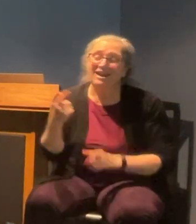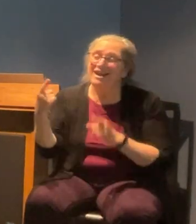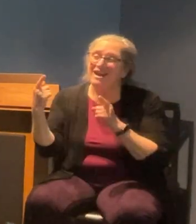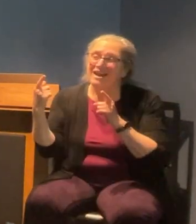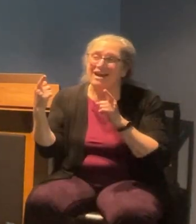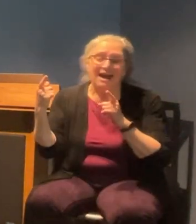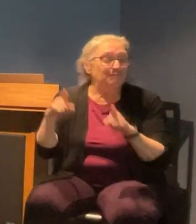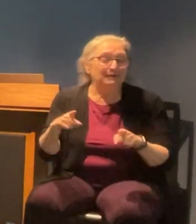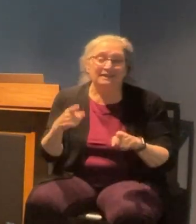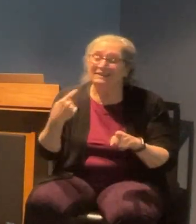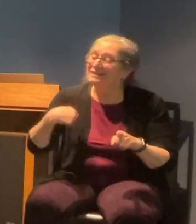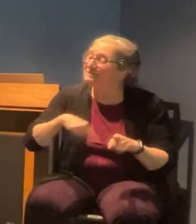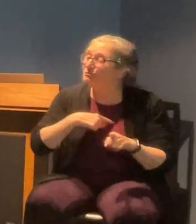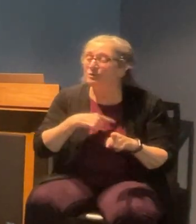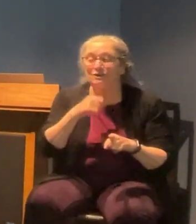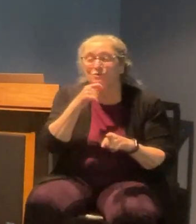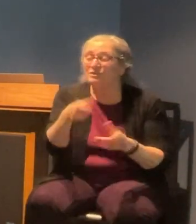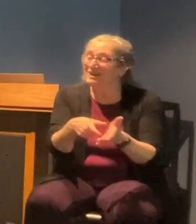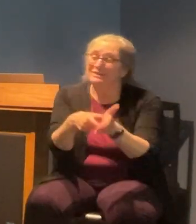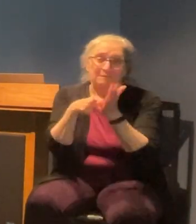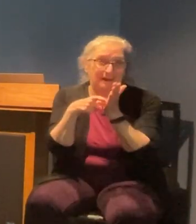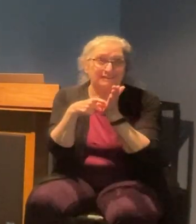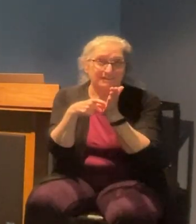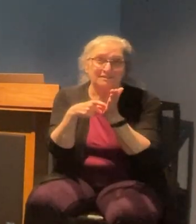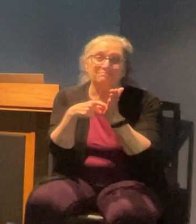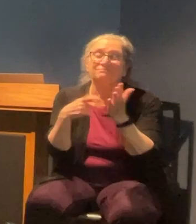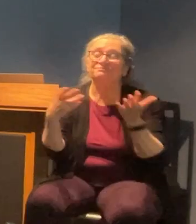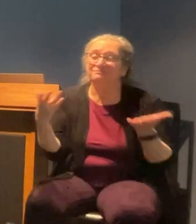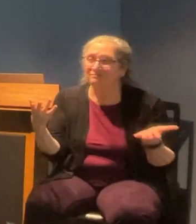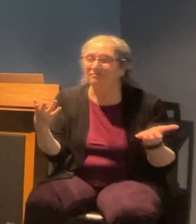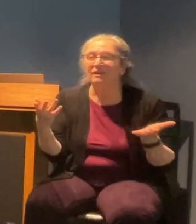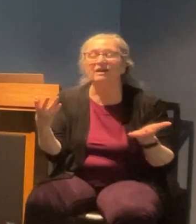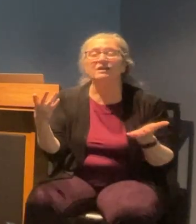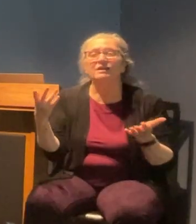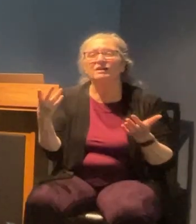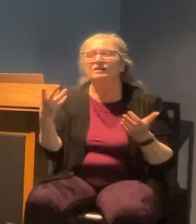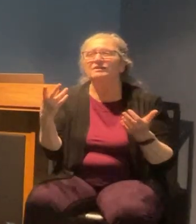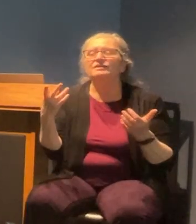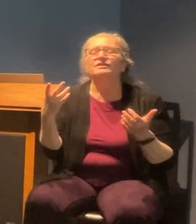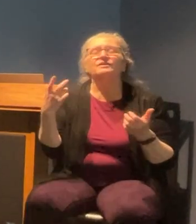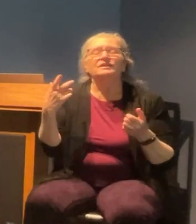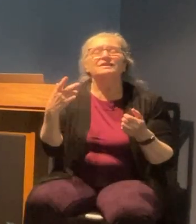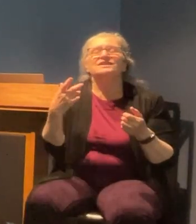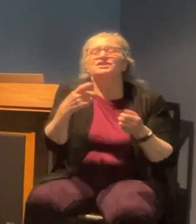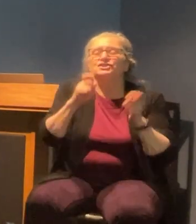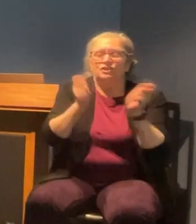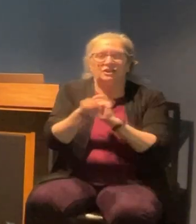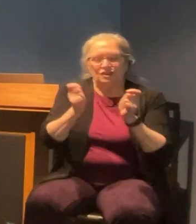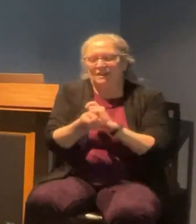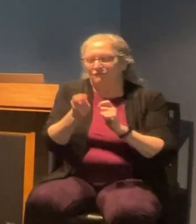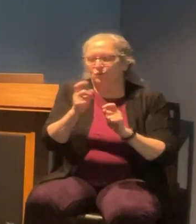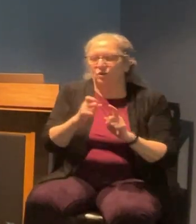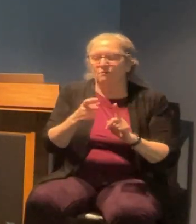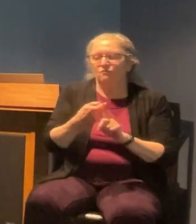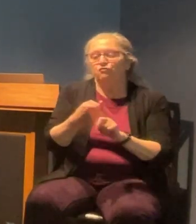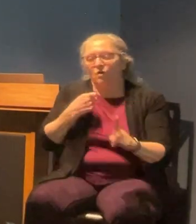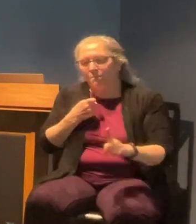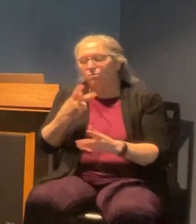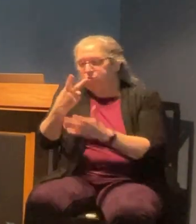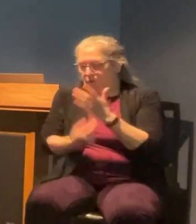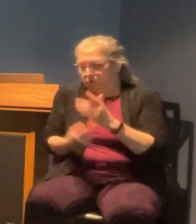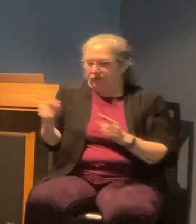won't demand it. So I think that it's always will like changes. It always needs to come from both sides. So as we